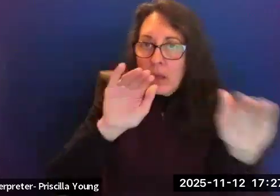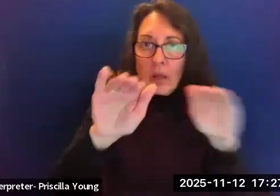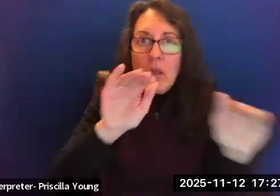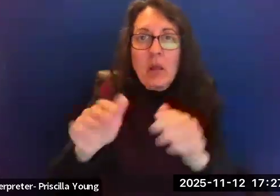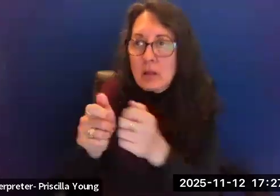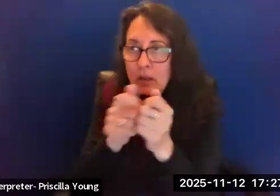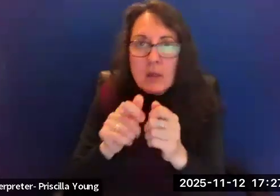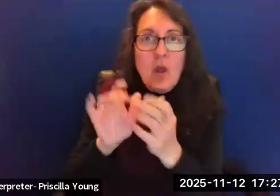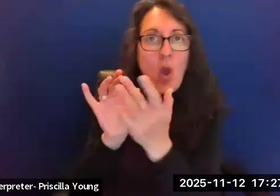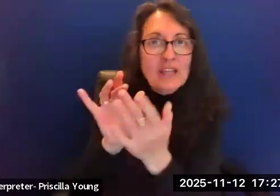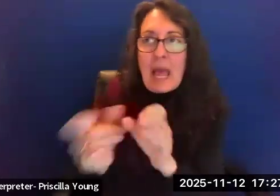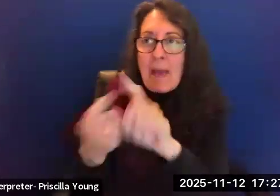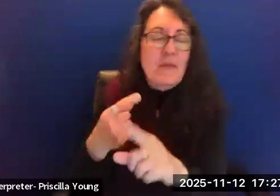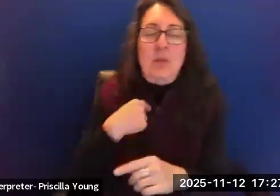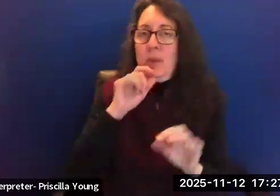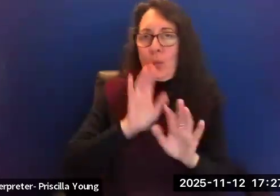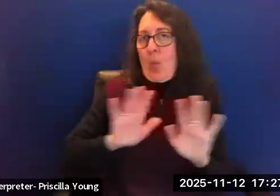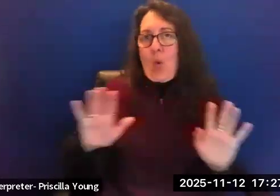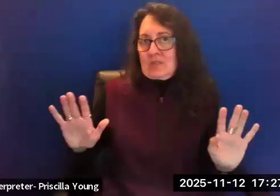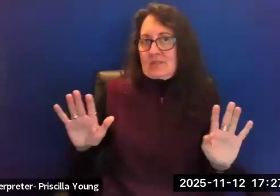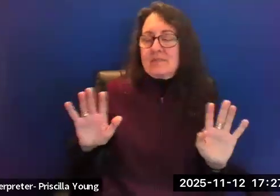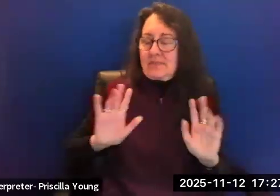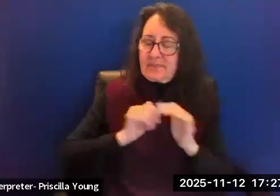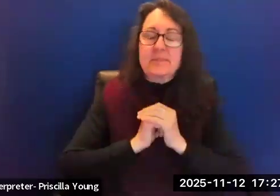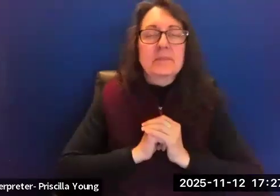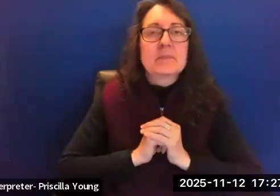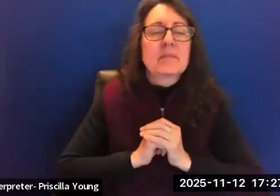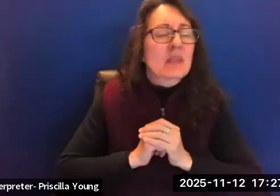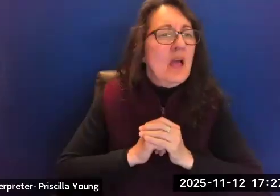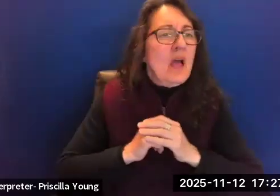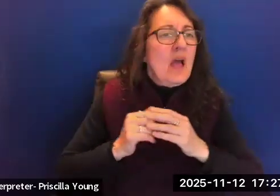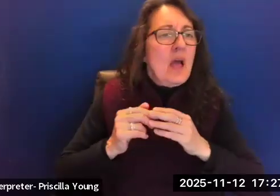The other template that we've provided is